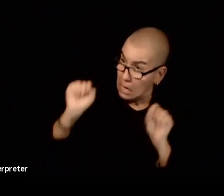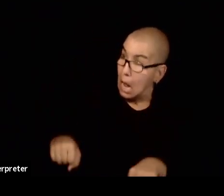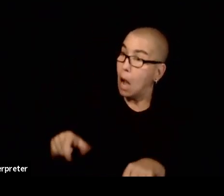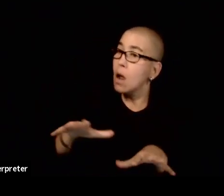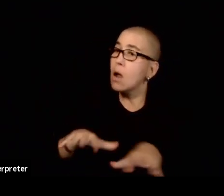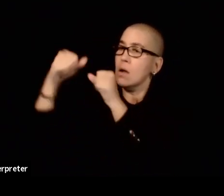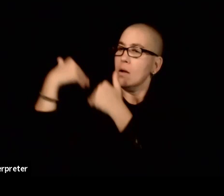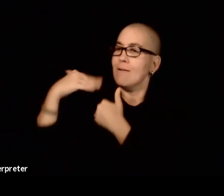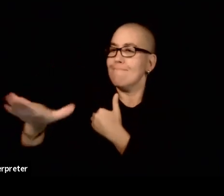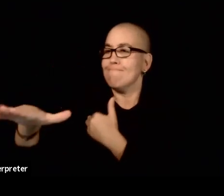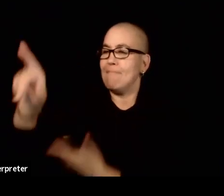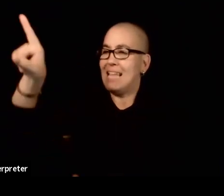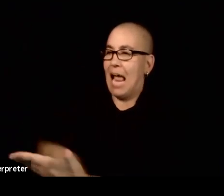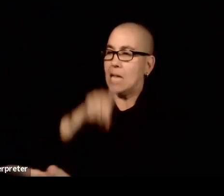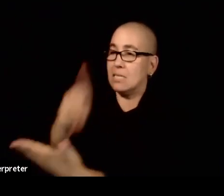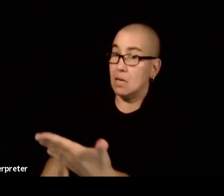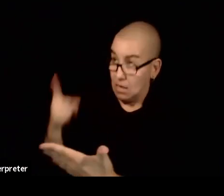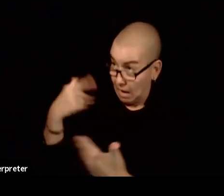We certainly,